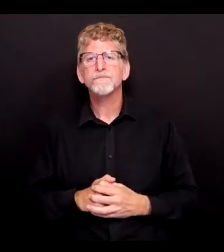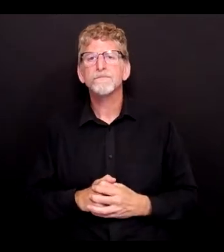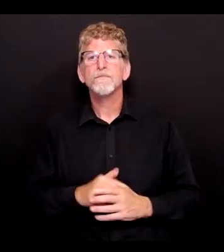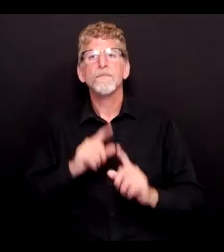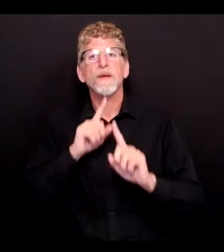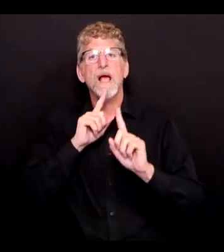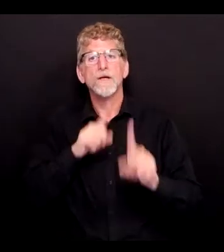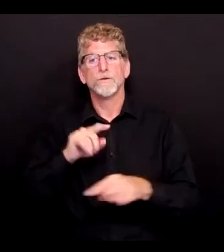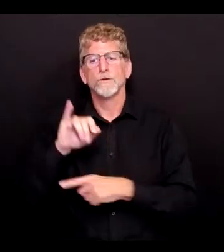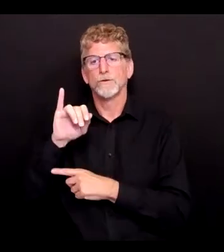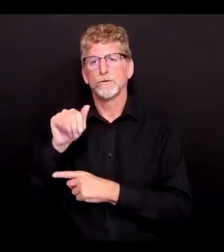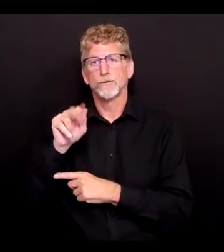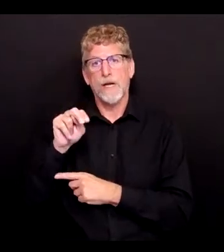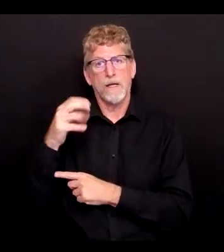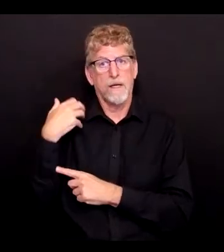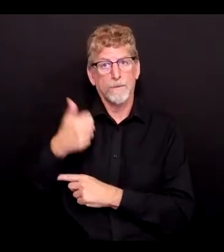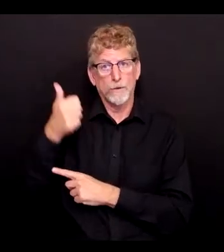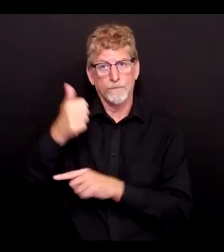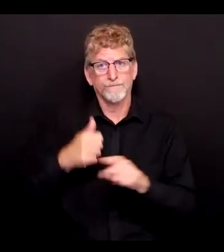providers